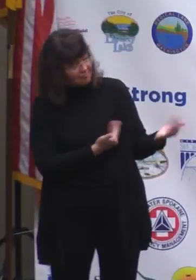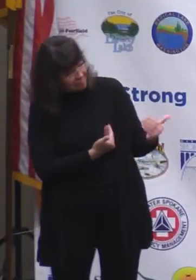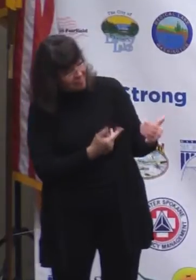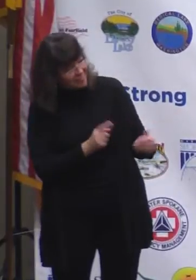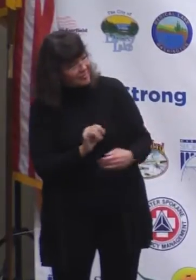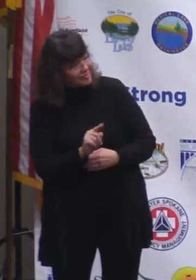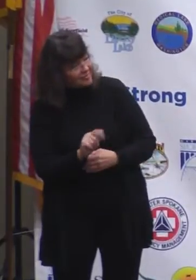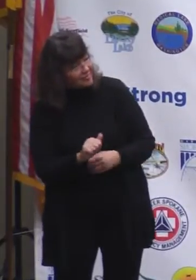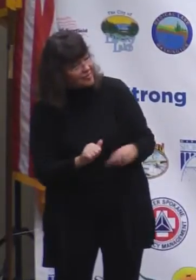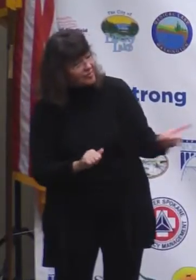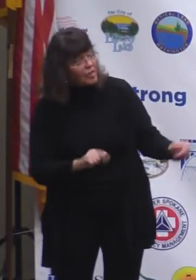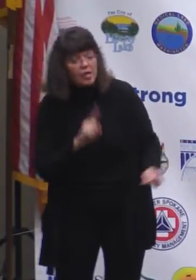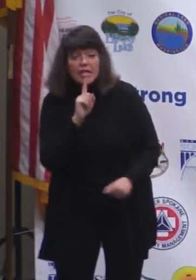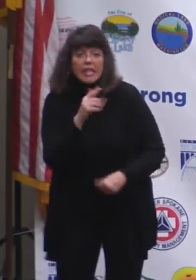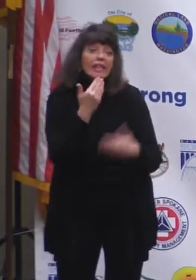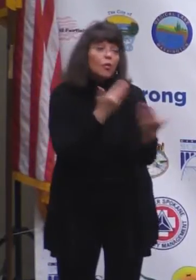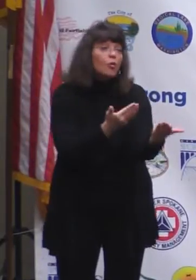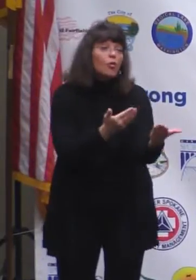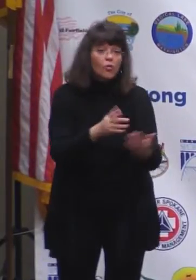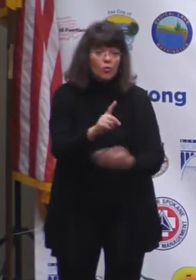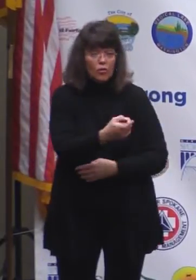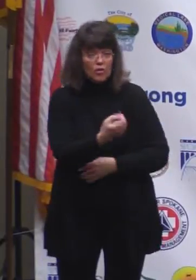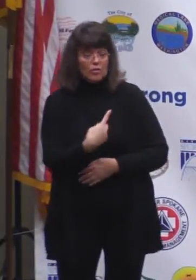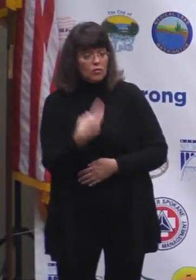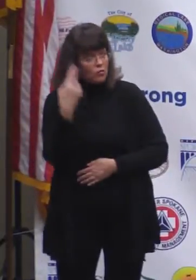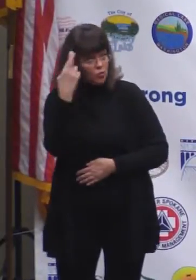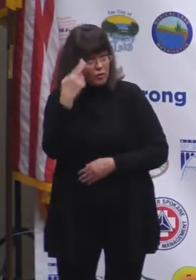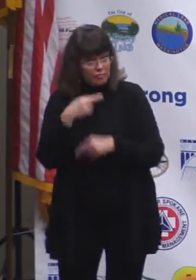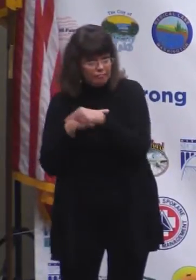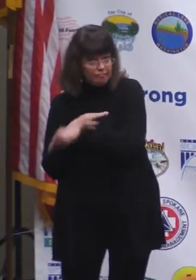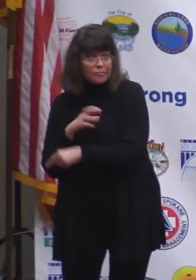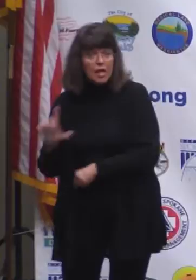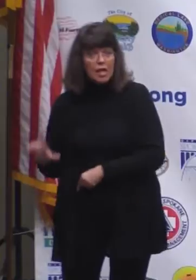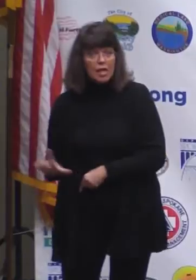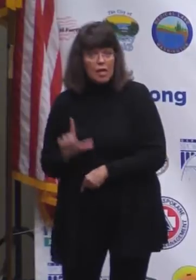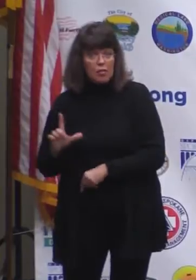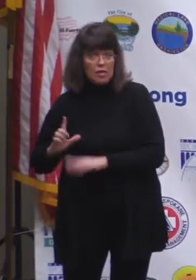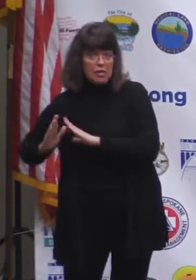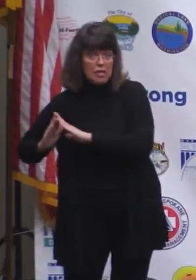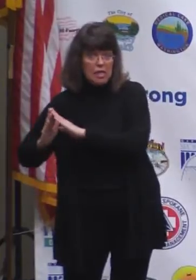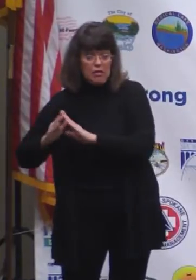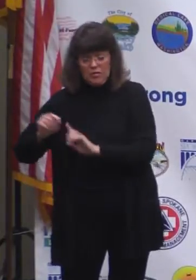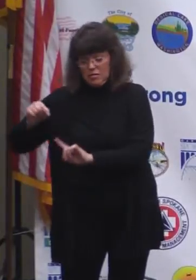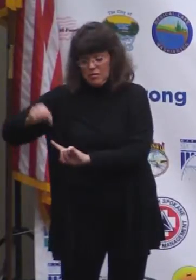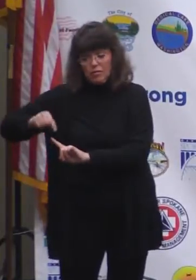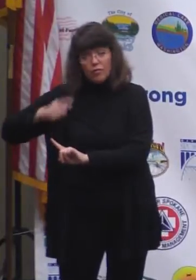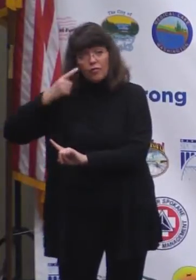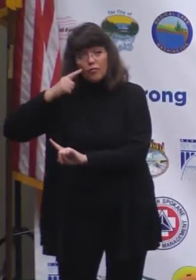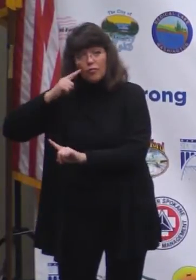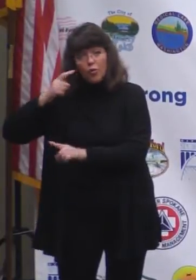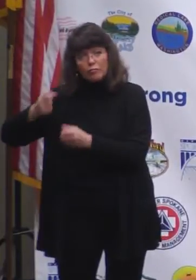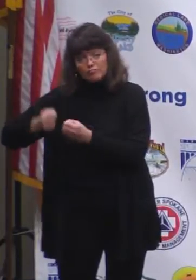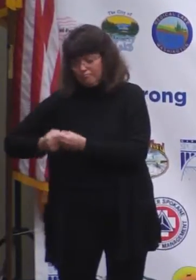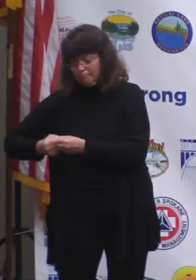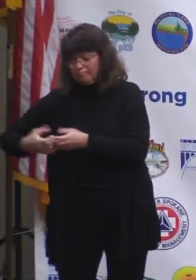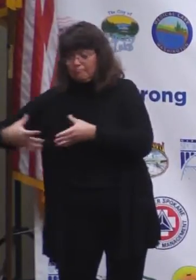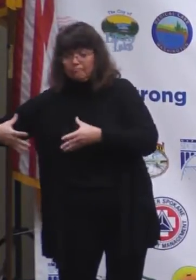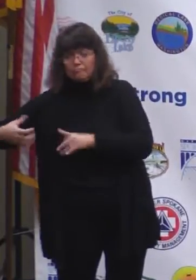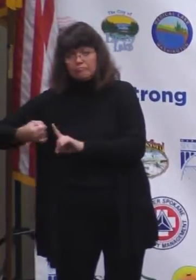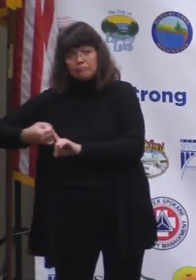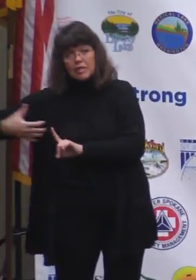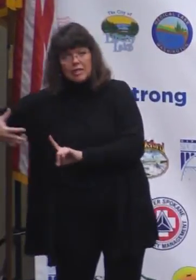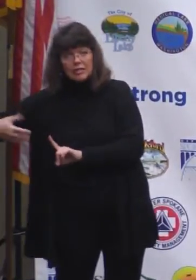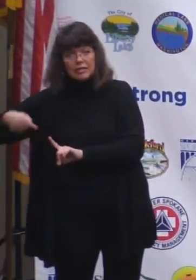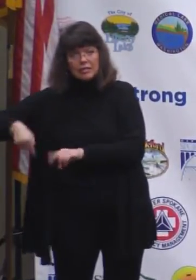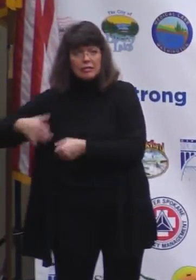Thank you for the question. The reason the downtown library for expansion for our shelters is really to help redistribute,